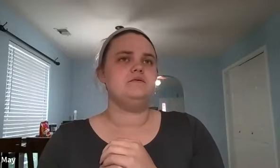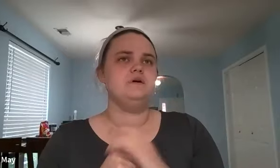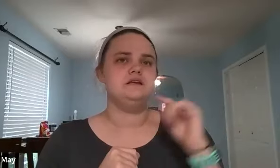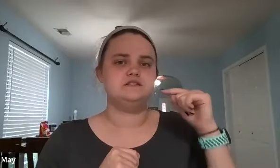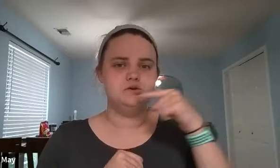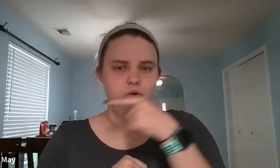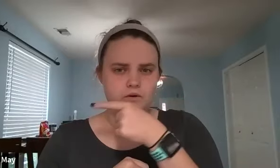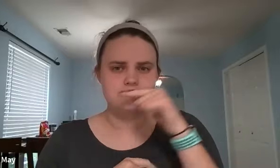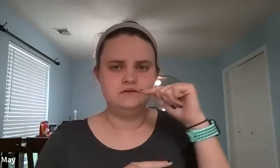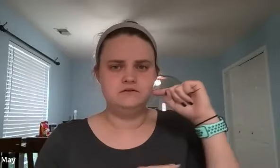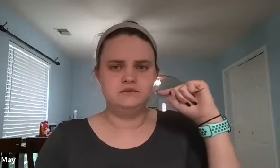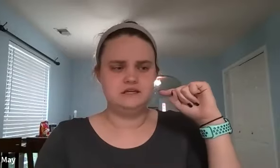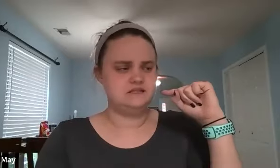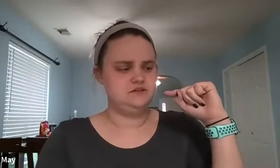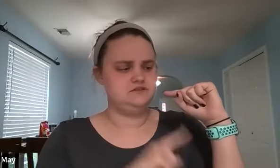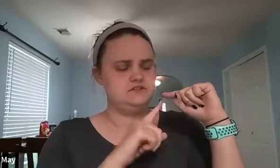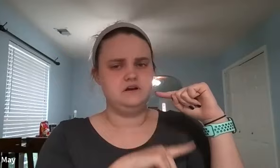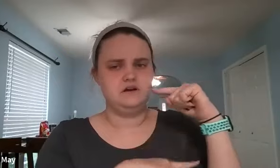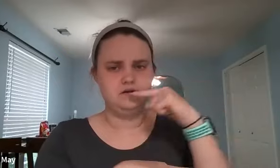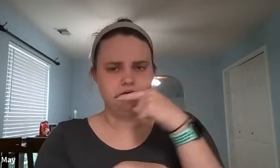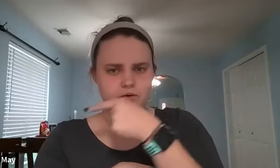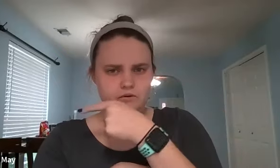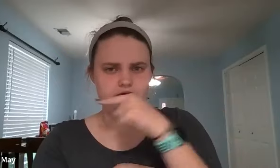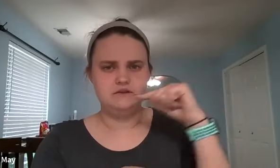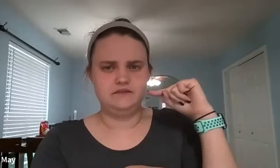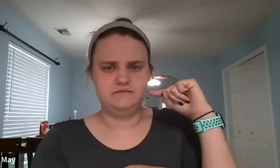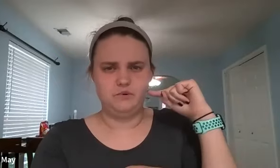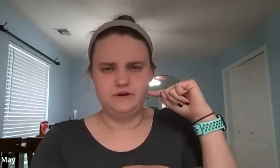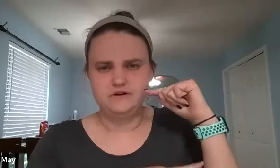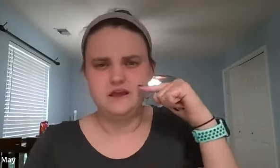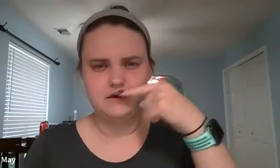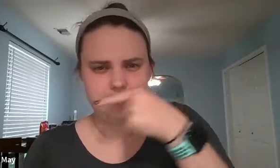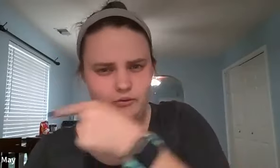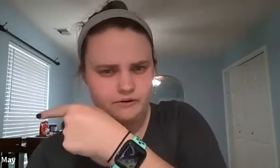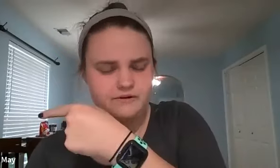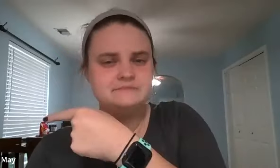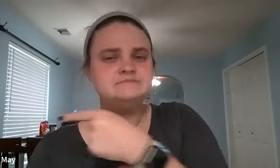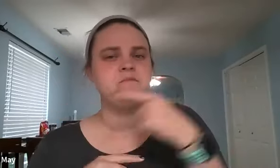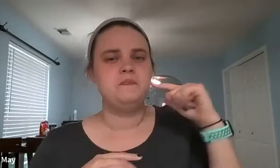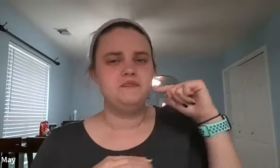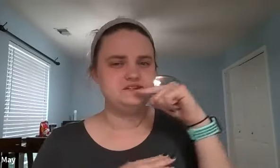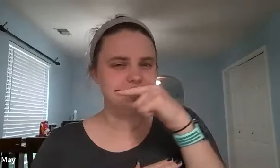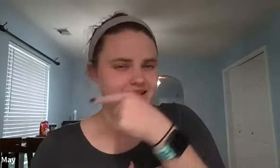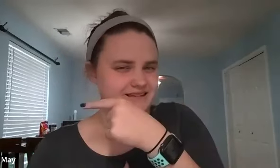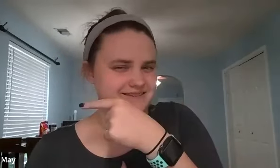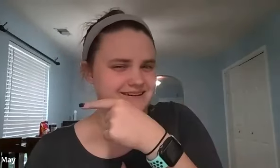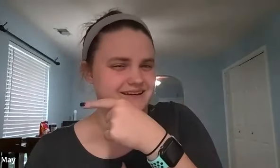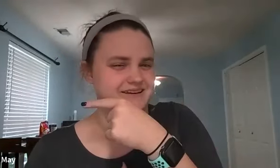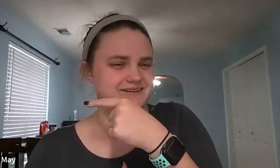one is corn. It's like you start corn, like the pointer. Yeah, corn. This one easily can get kind of